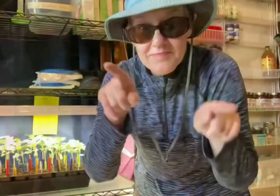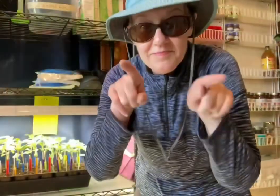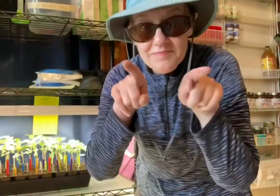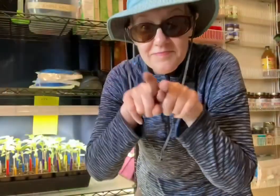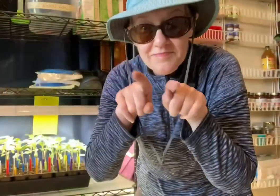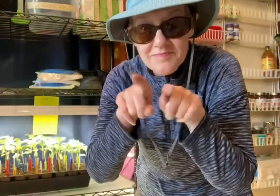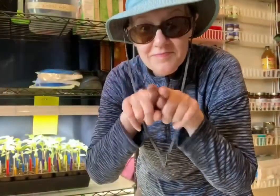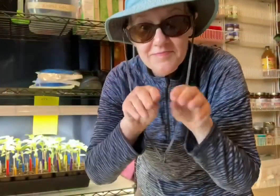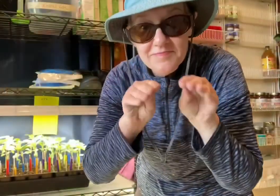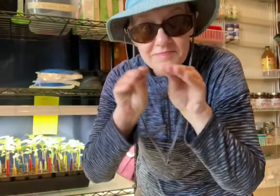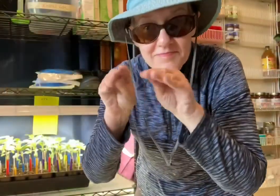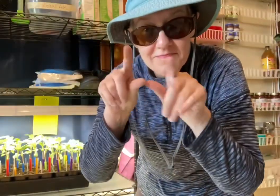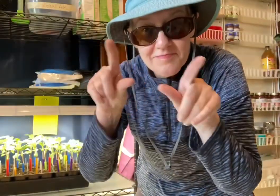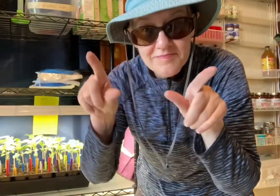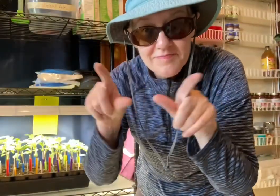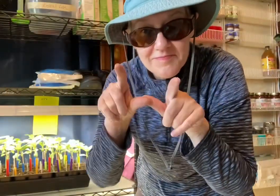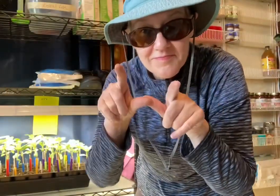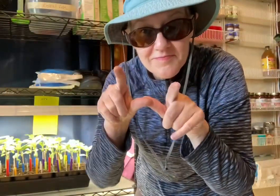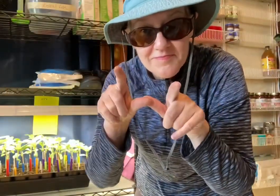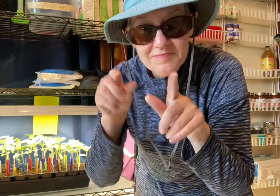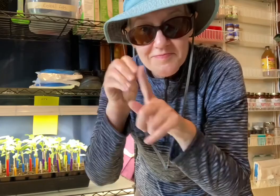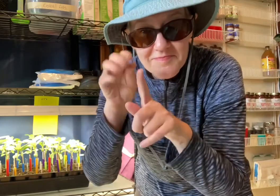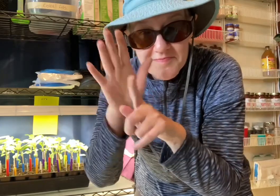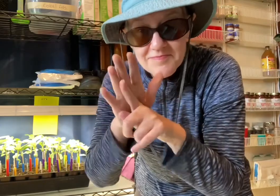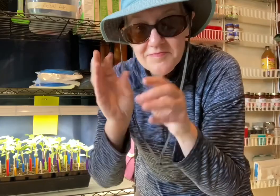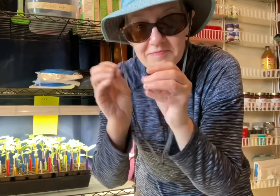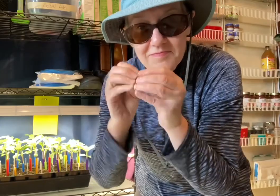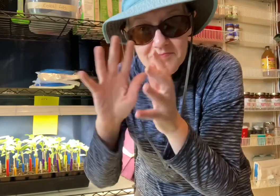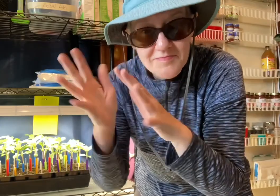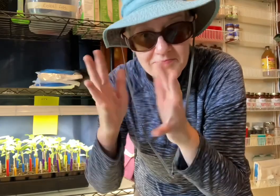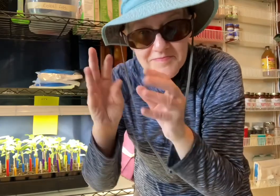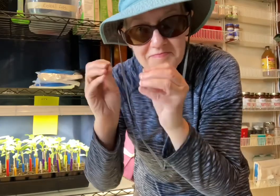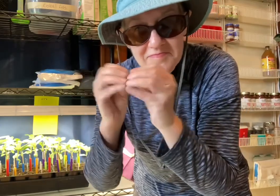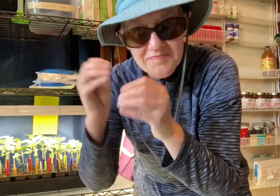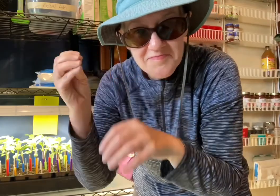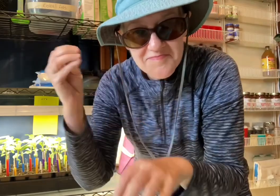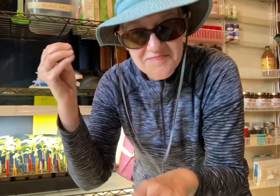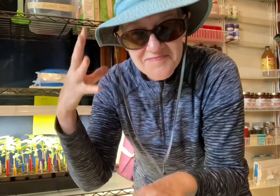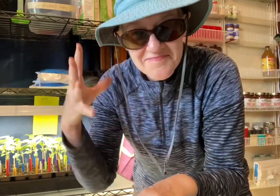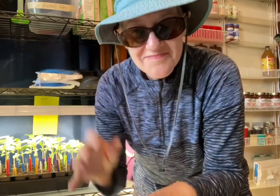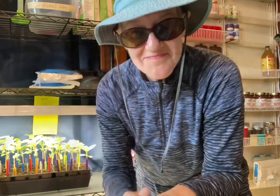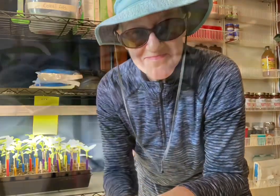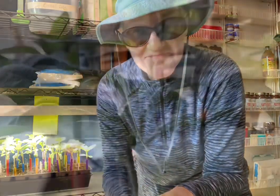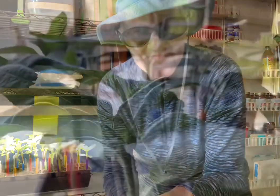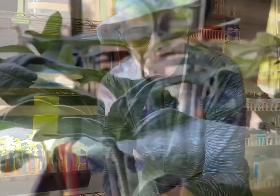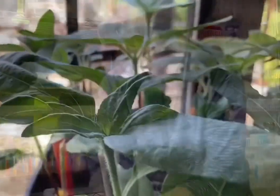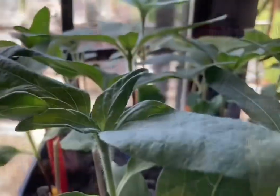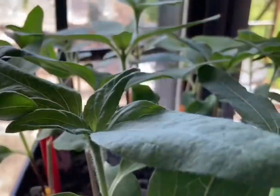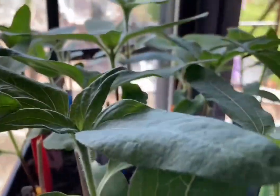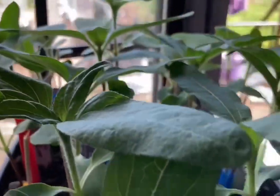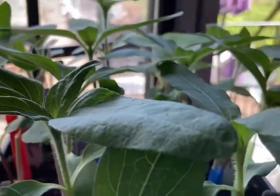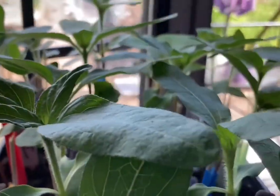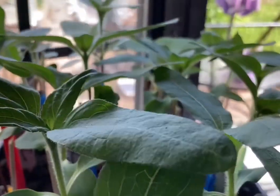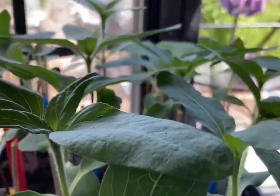We'll also move them so they're exposed to more wind and more sun every day.